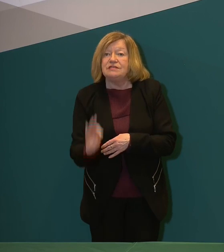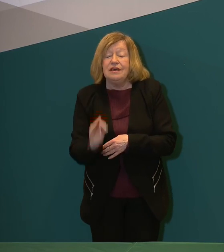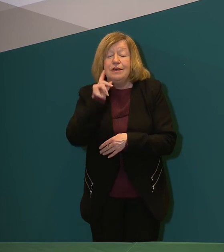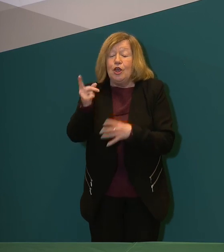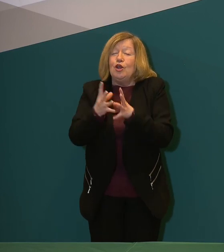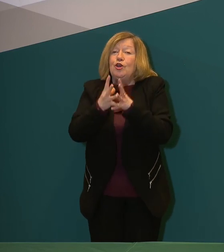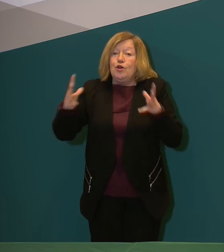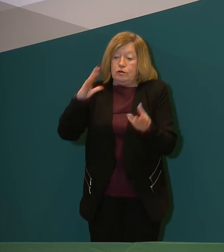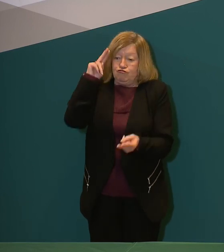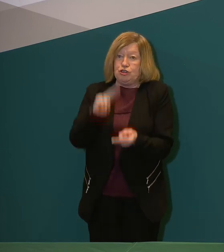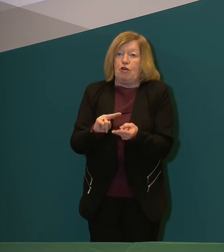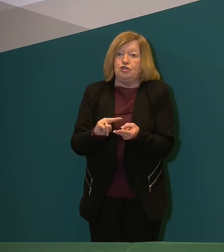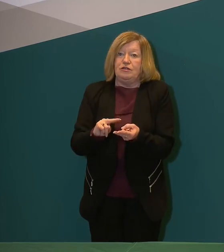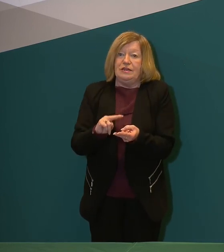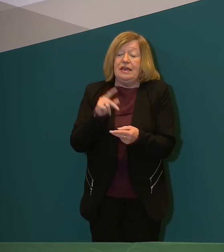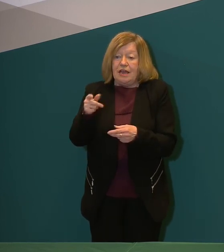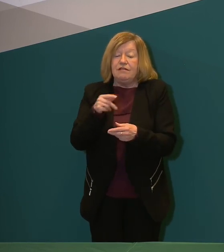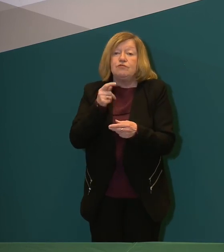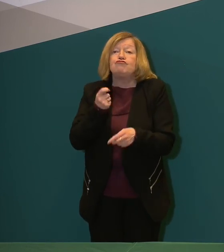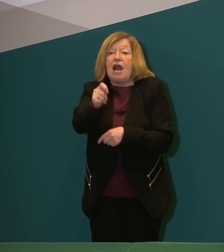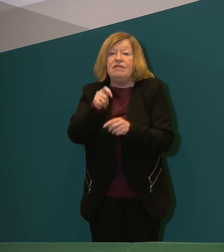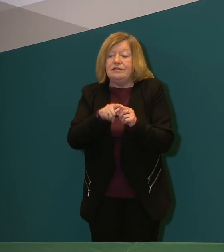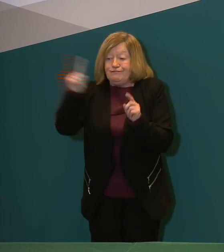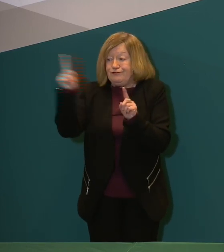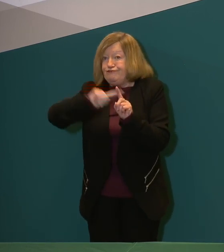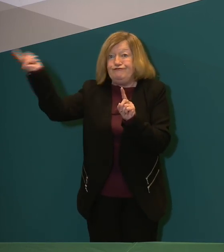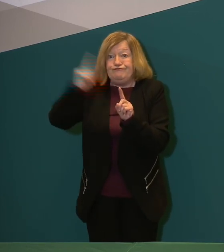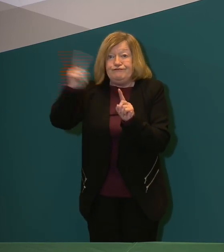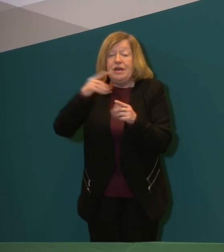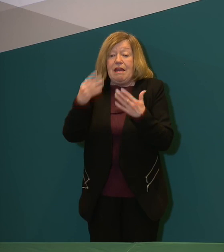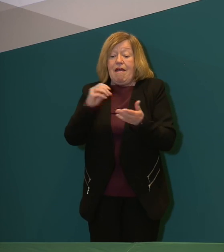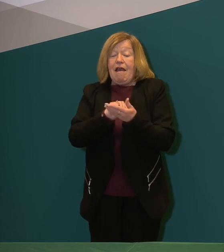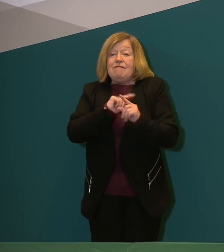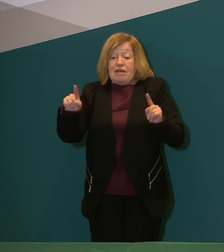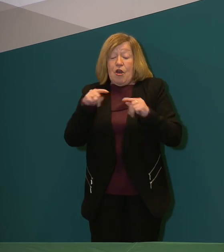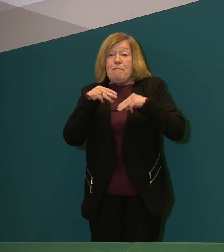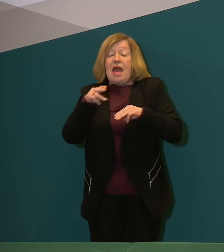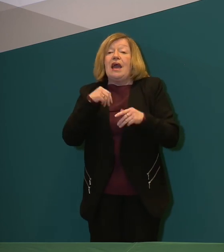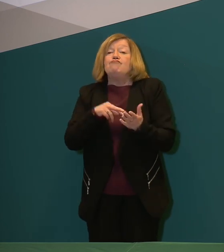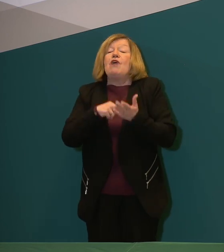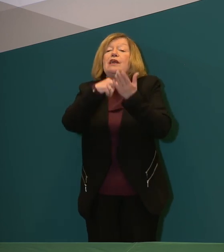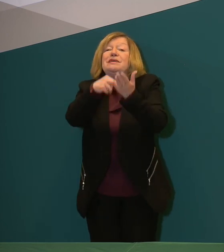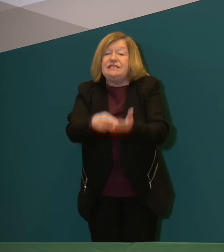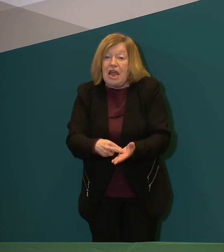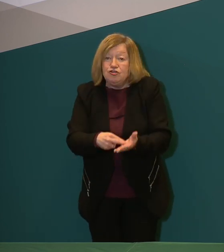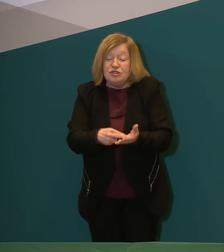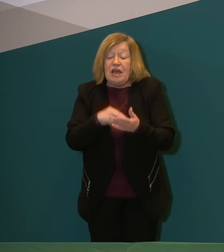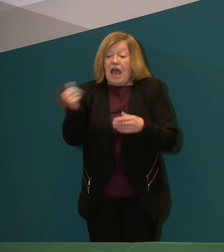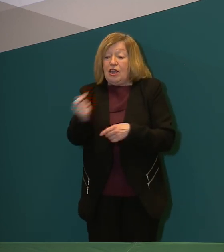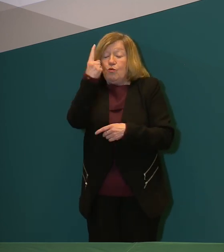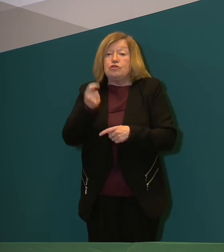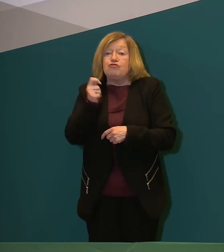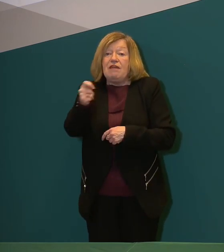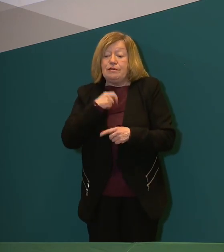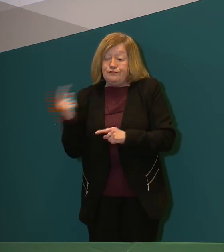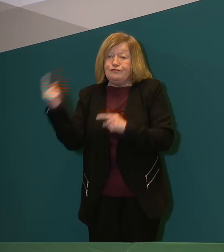huge reduction in the amount of travel into the country. We now have measures in place and recommendations that anybody travelling onto